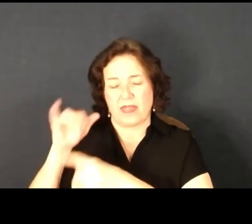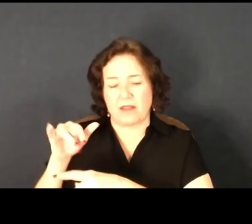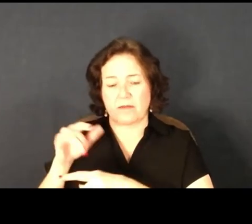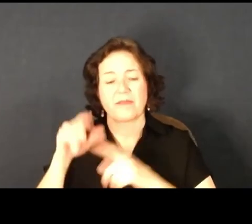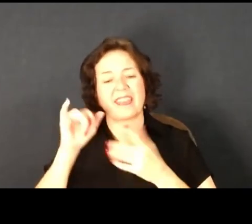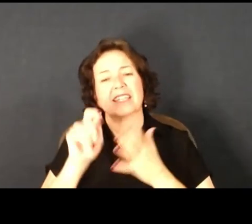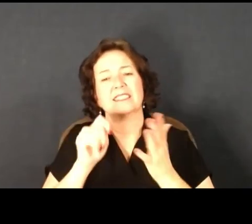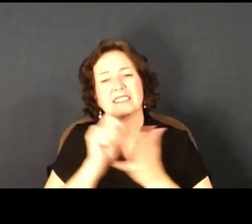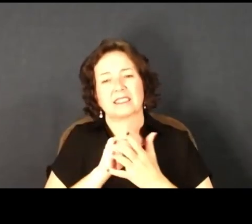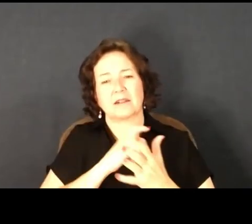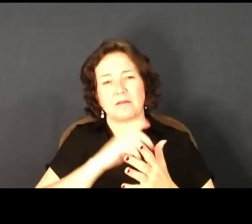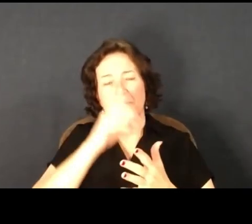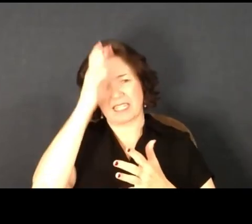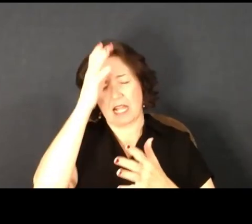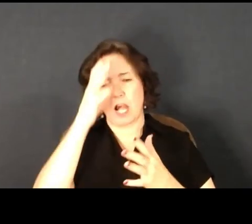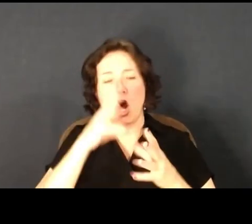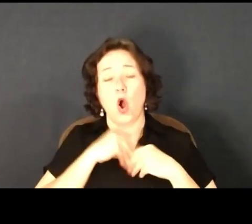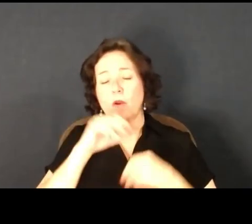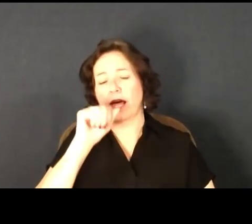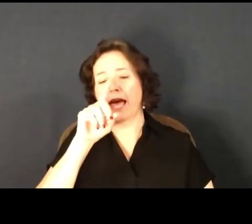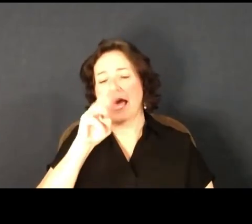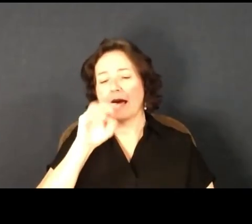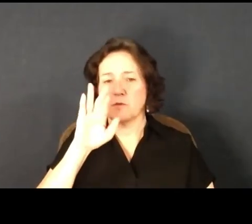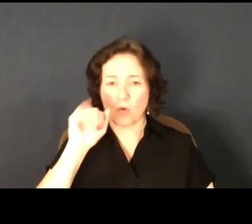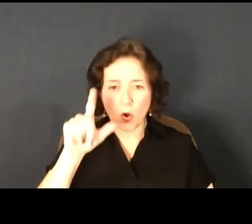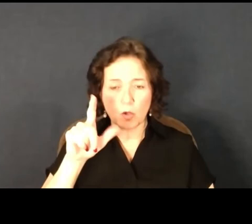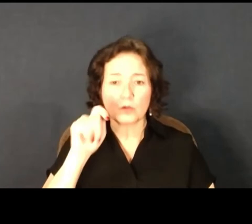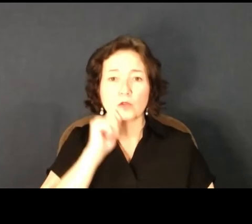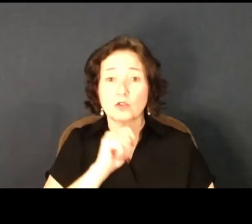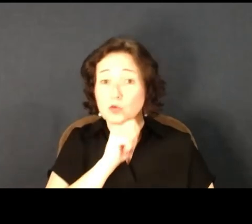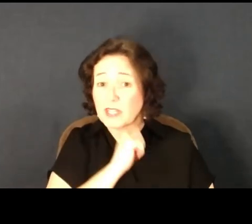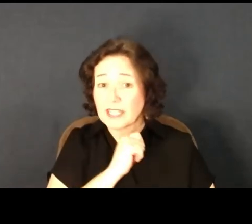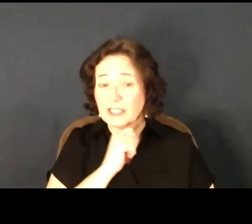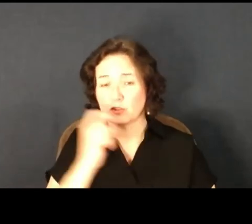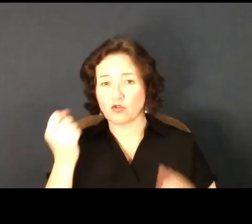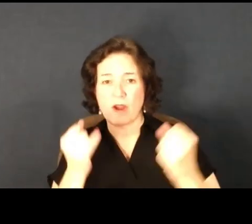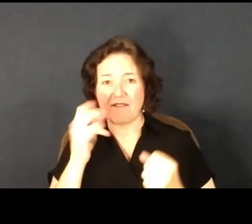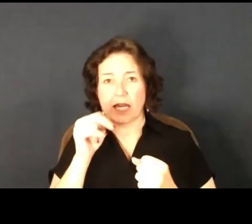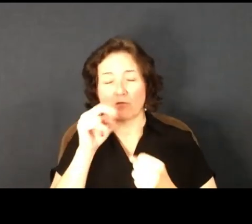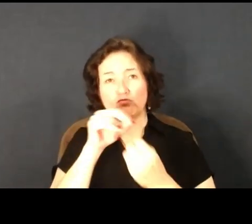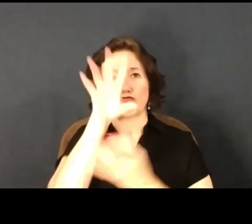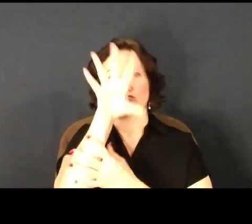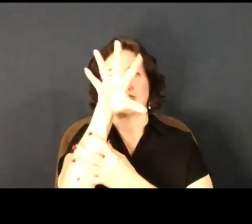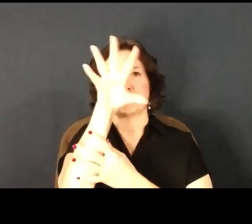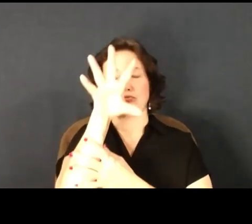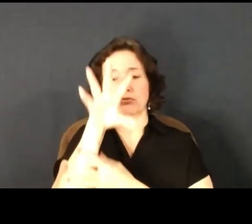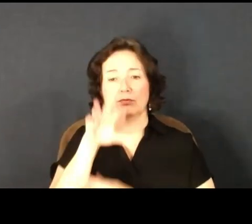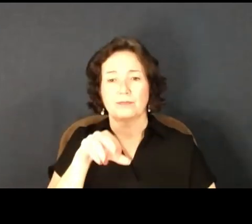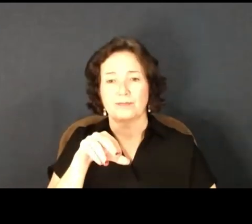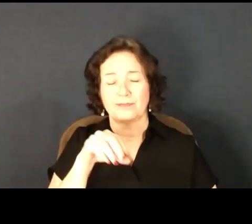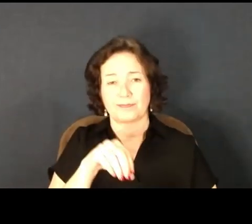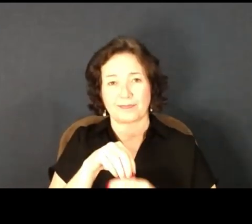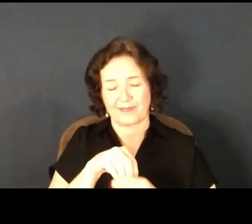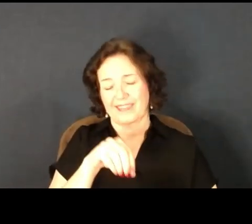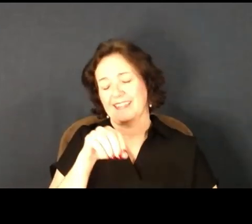Admiral Twin Drive-In Theater on Route 66 in Tulsa,